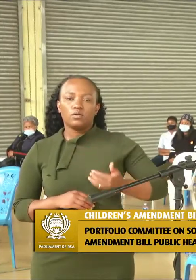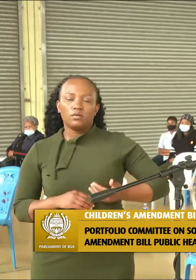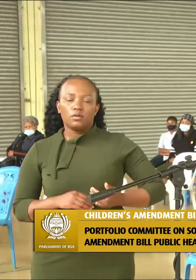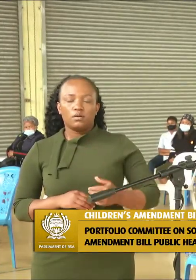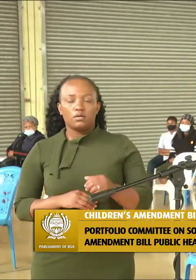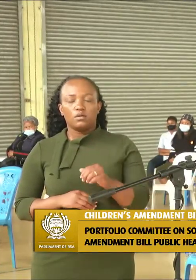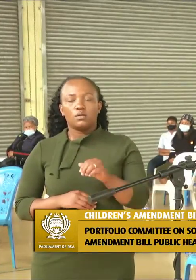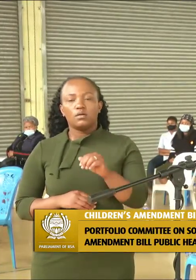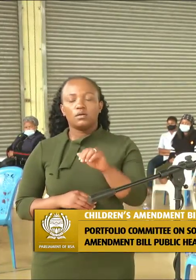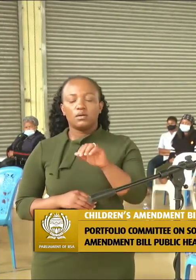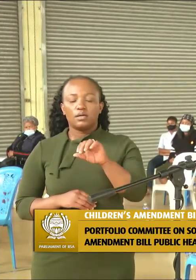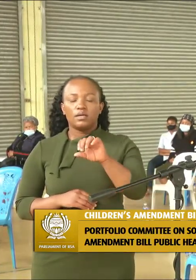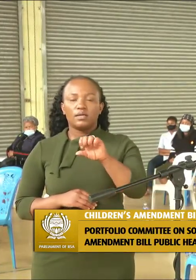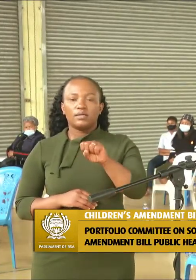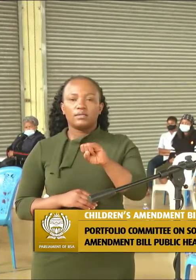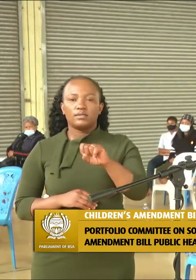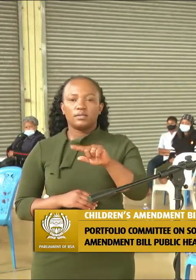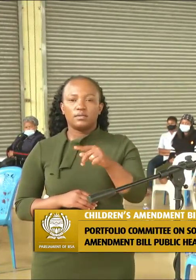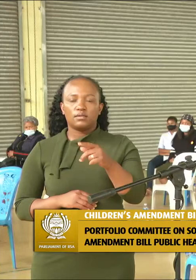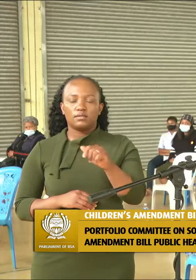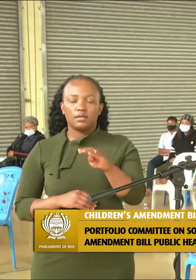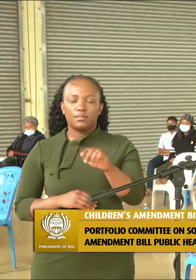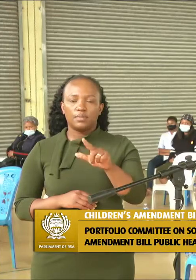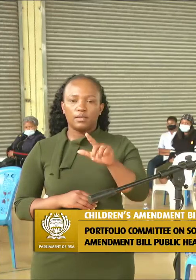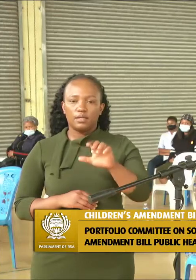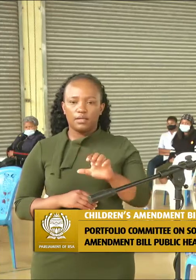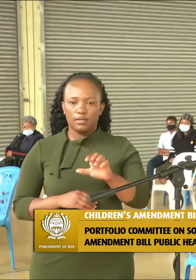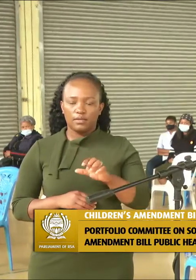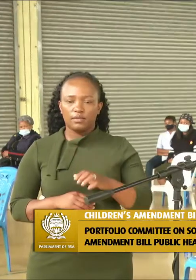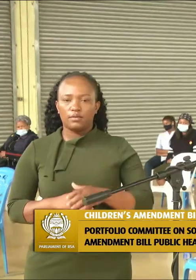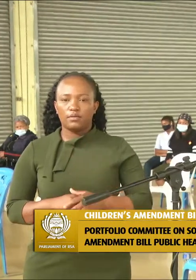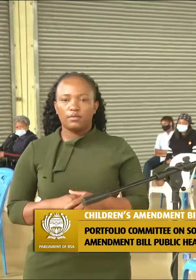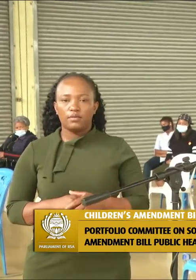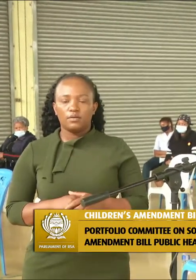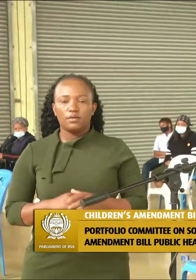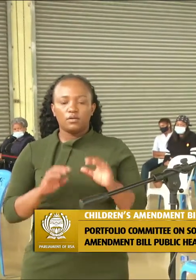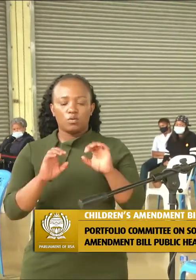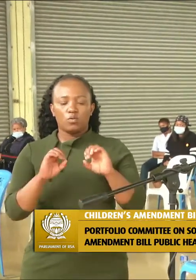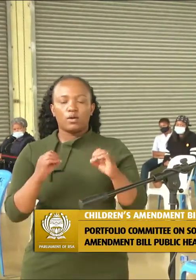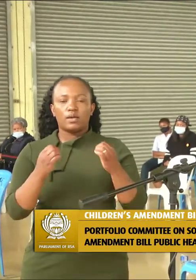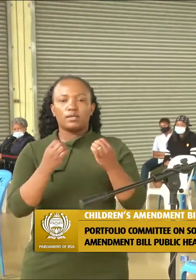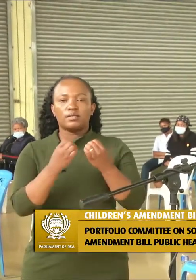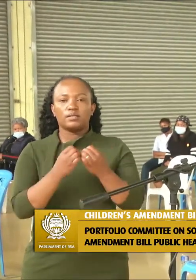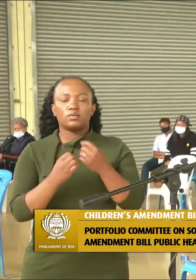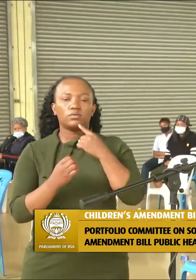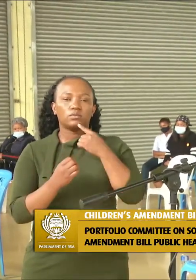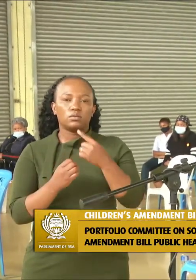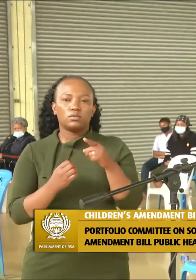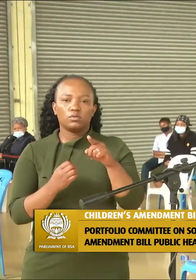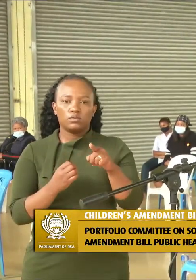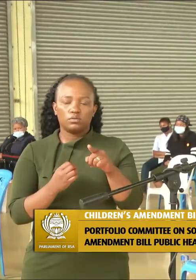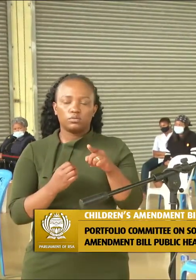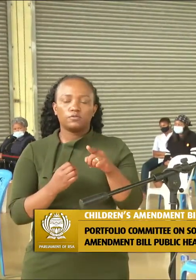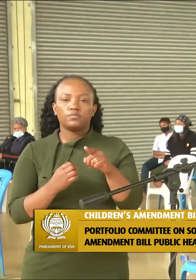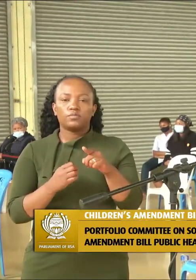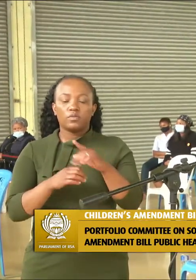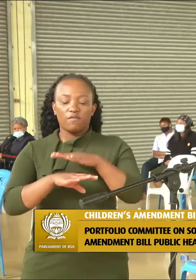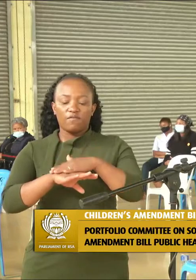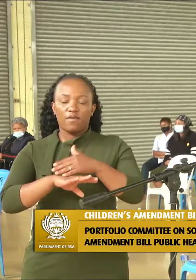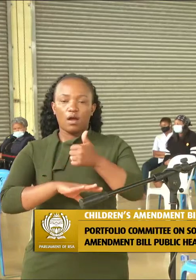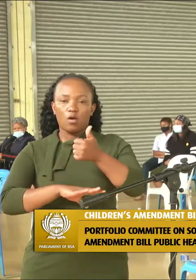Tabile Mwandla, umsunguli we-organization ebizwa nge-Icebo leNkosi ngomntwana. the founder